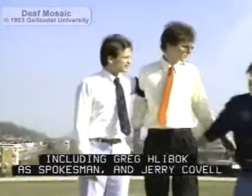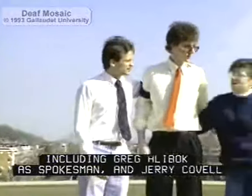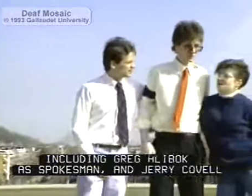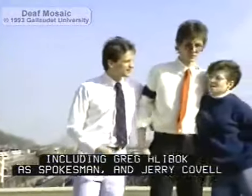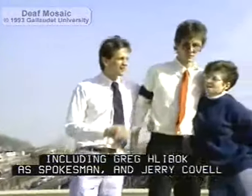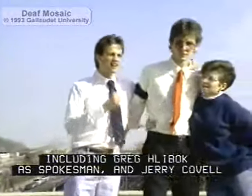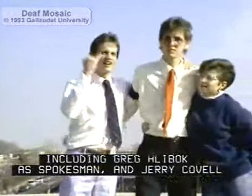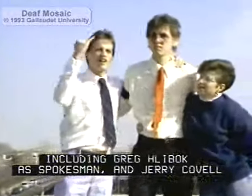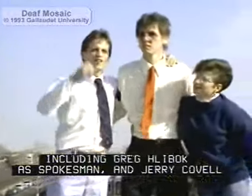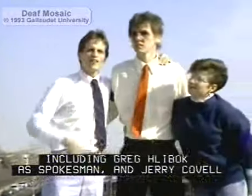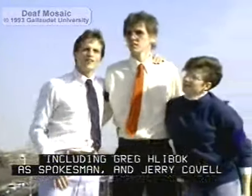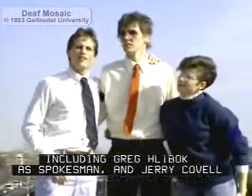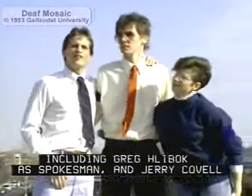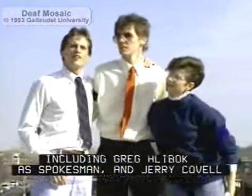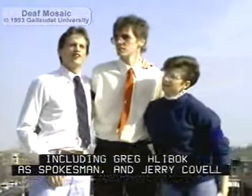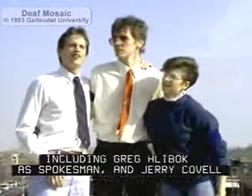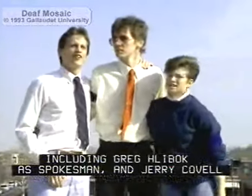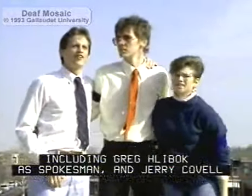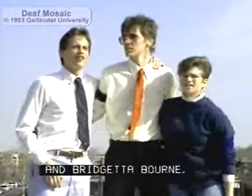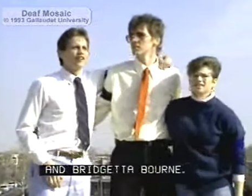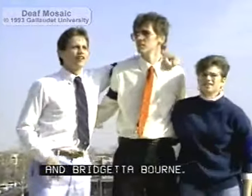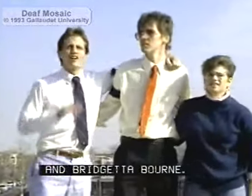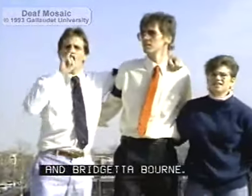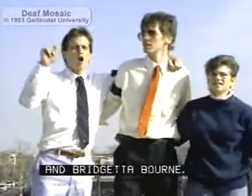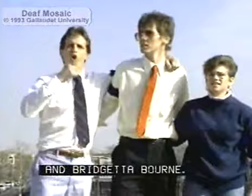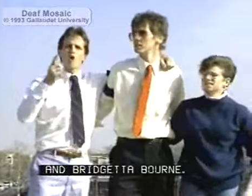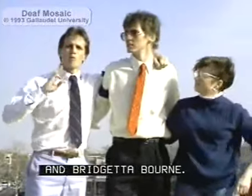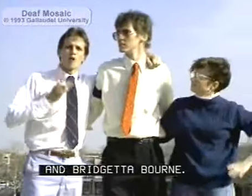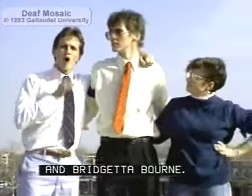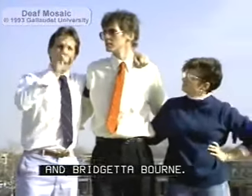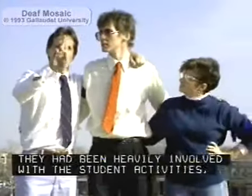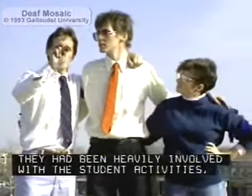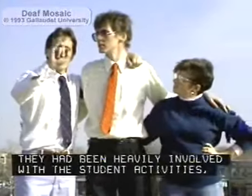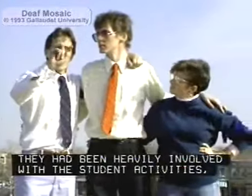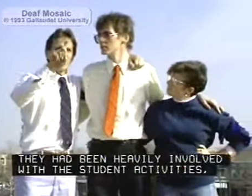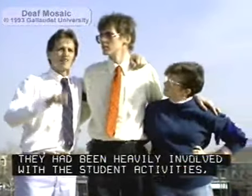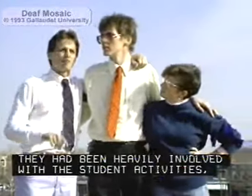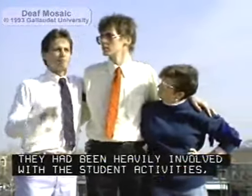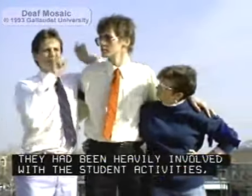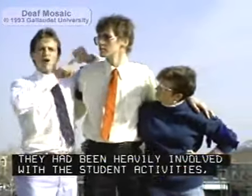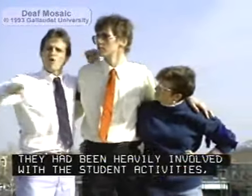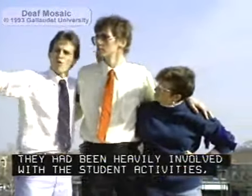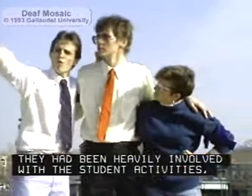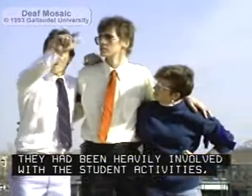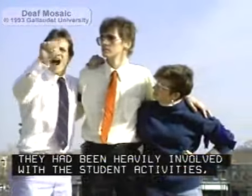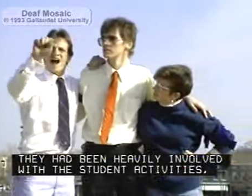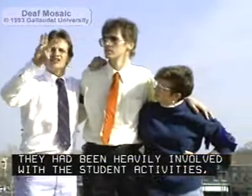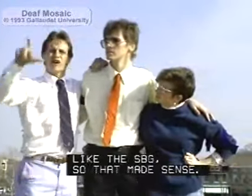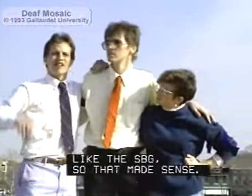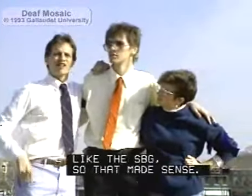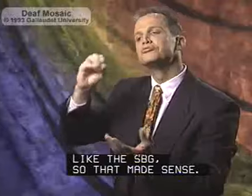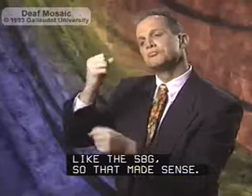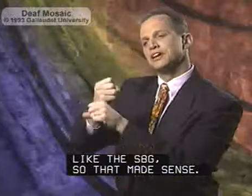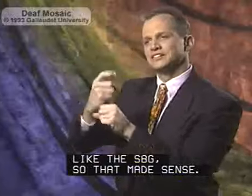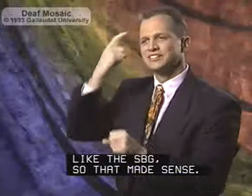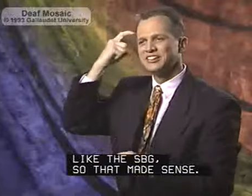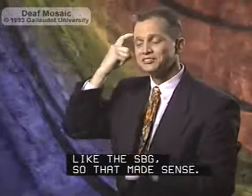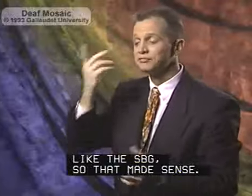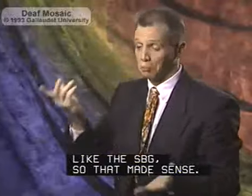Leibach as spokesman, and Jerry Covell and Brigitta Bourne. They had been heavily involved with the student activities, like the SBG, so that made